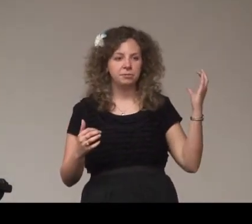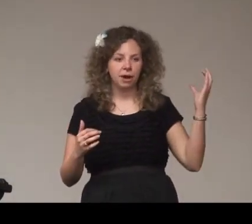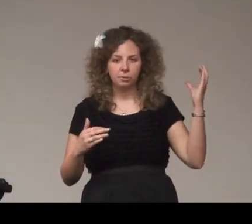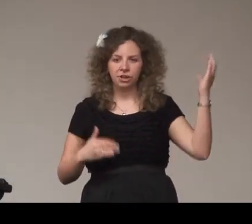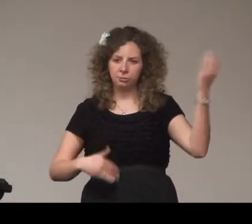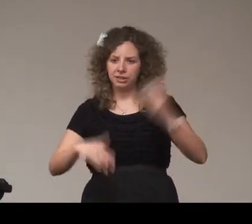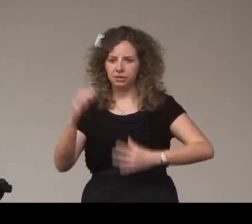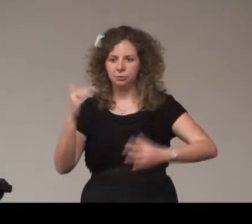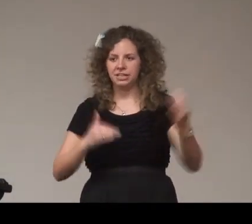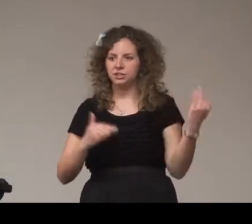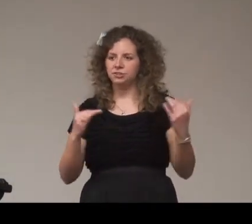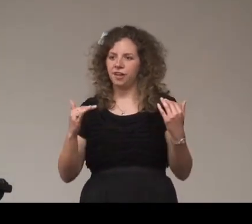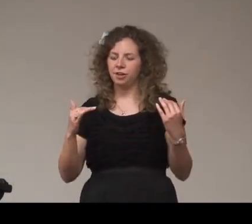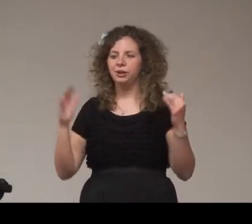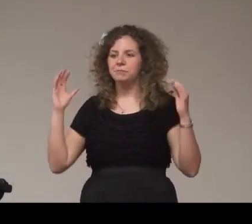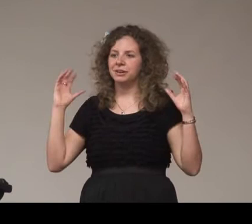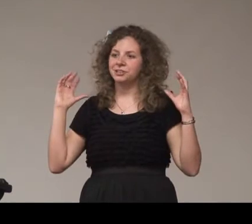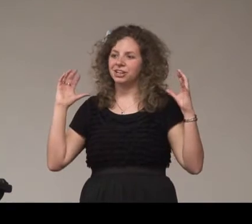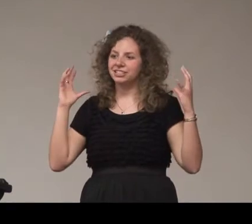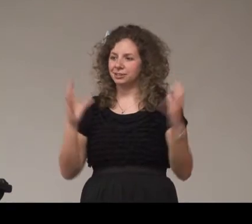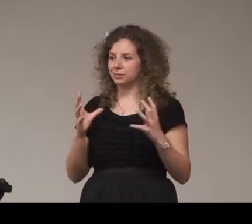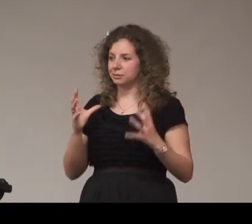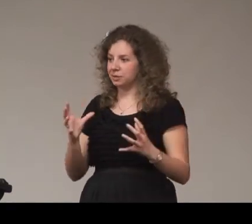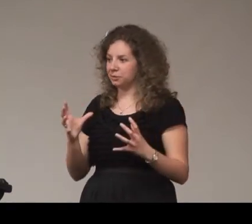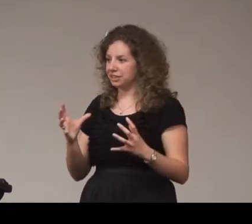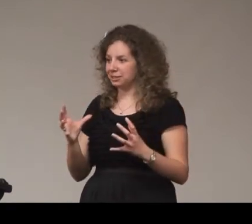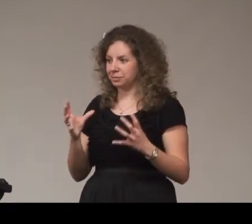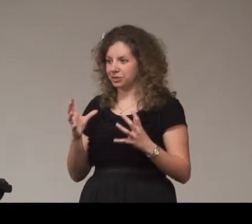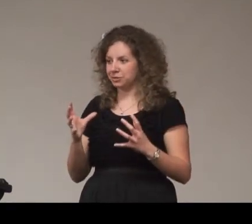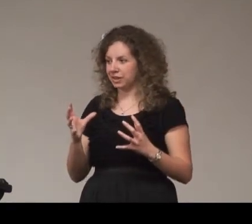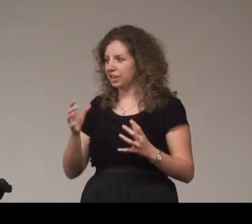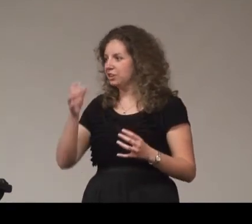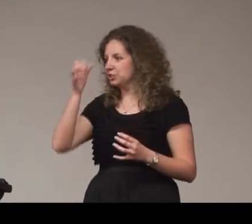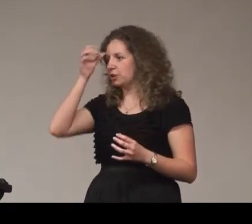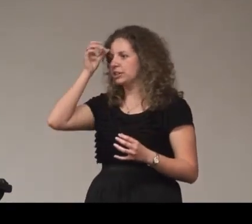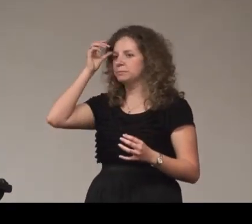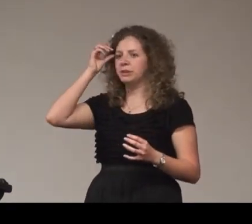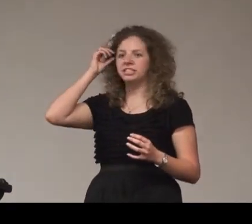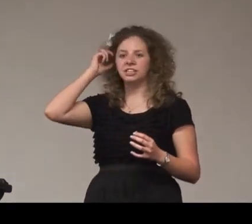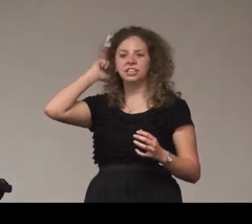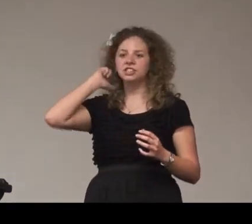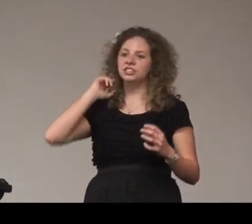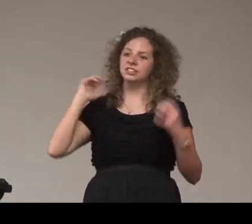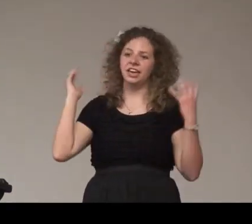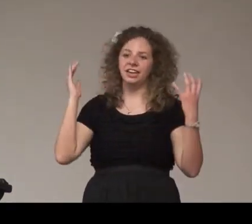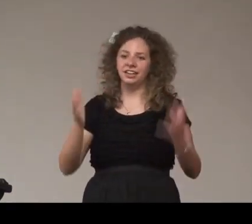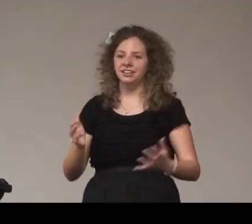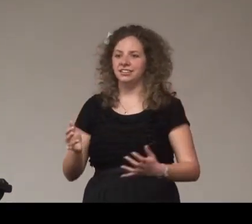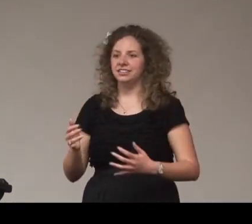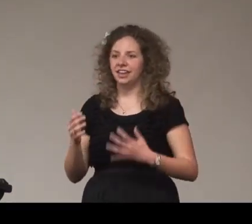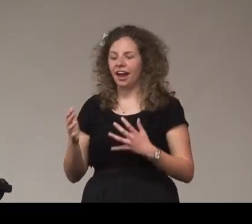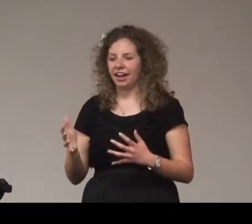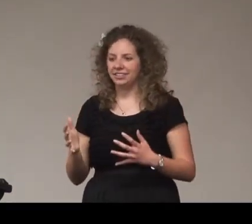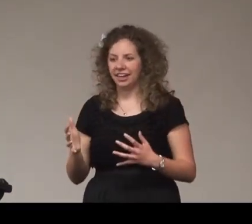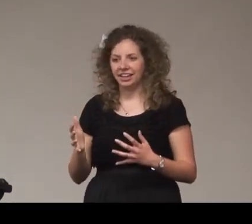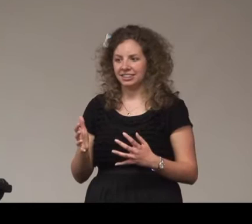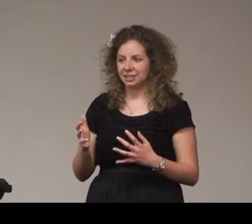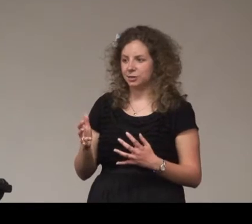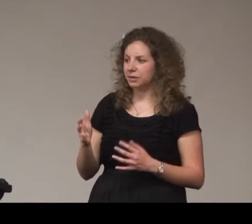the PowerPoint. It'll be a little bit easier to follow, but I tried to stick with something really simple this week. So it's basically just like saying hi and that kind of thing. So I'm going to